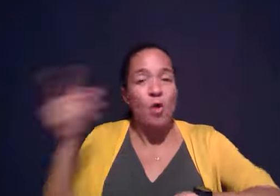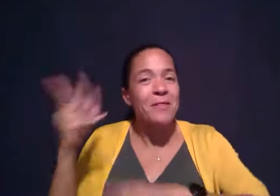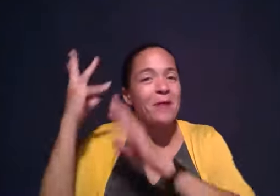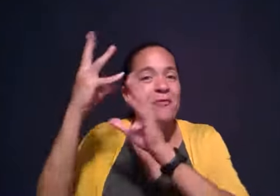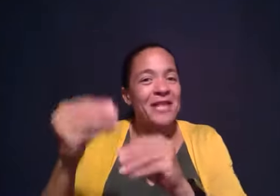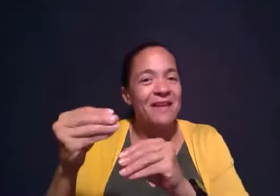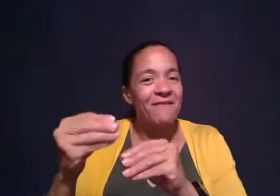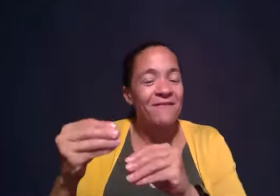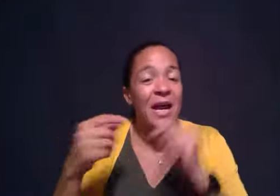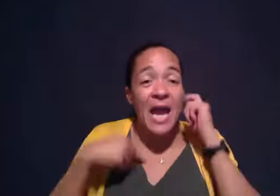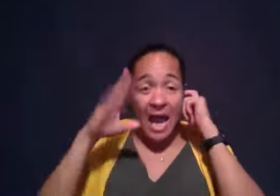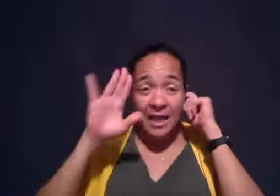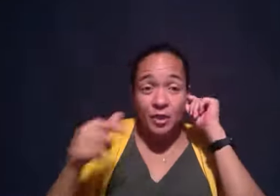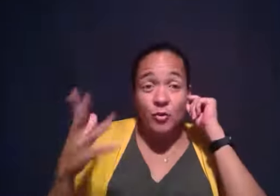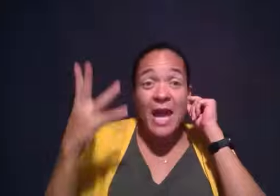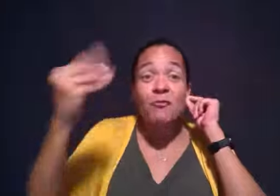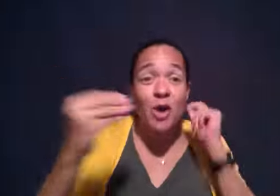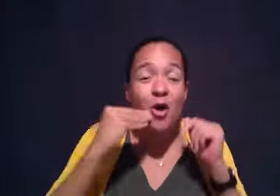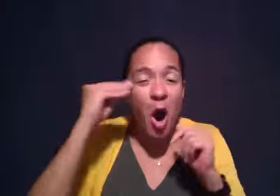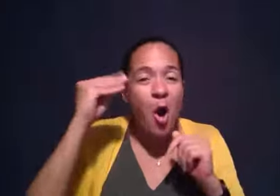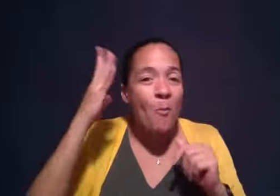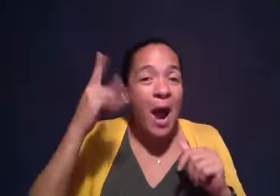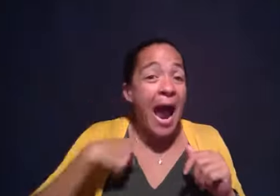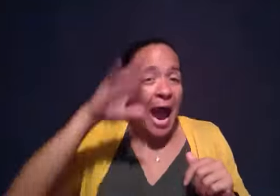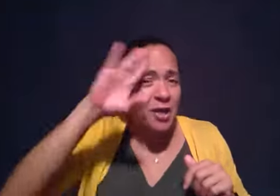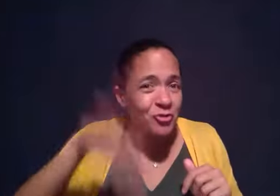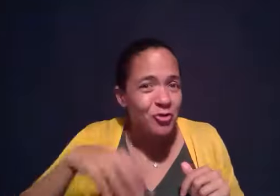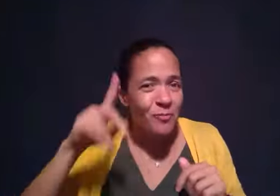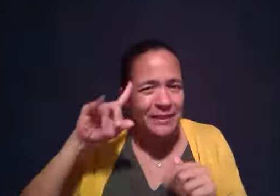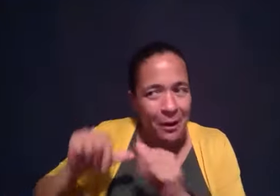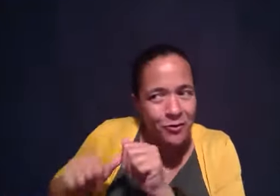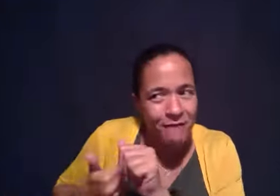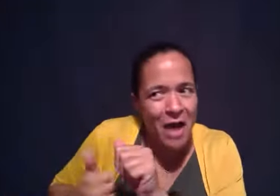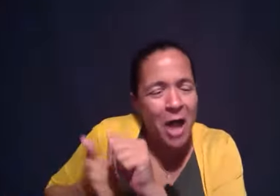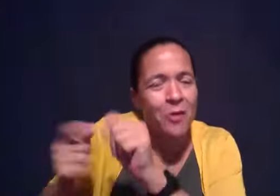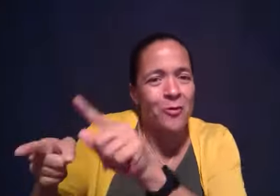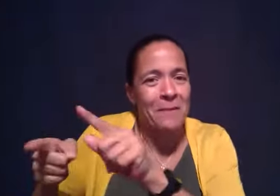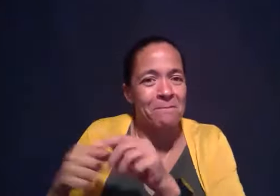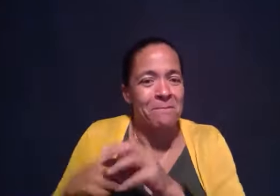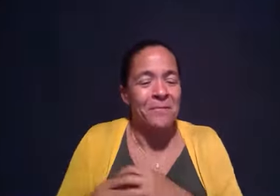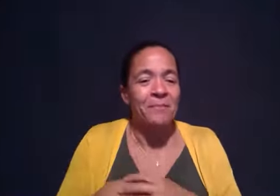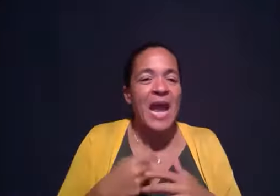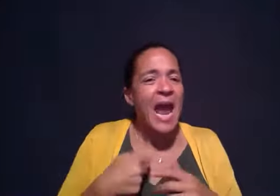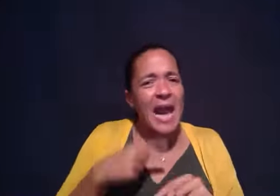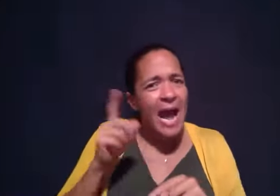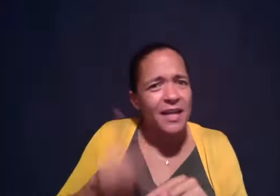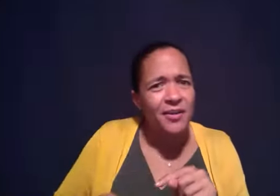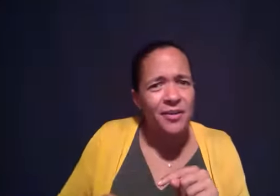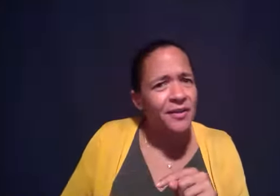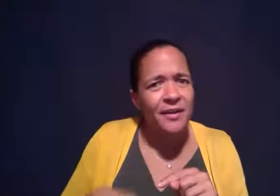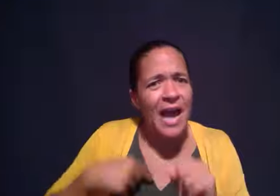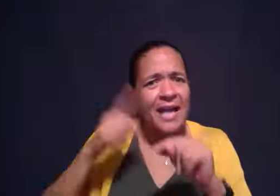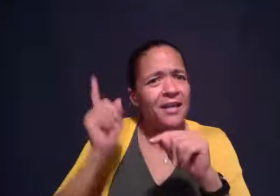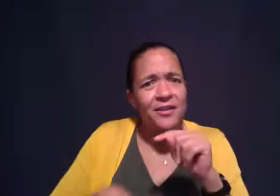them, And I couldn't do that. And I thought I had a change in my mind problem.